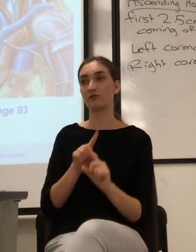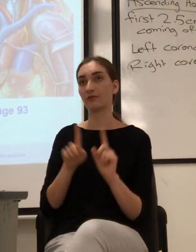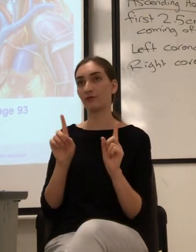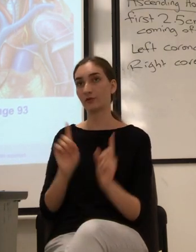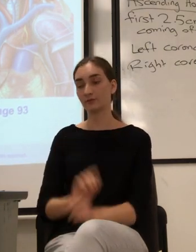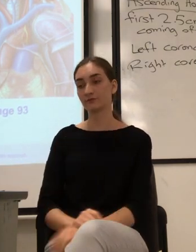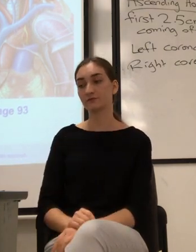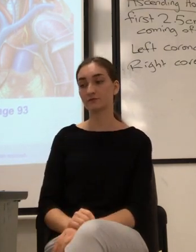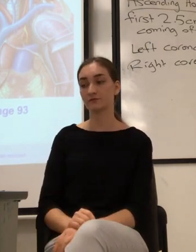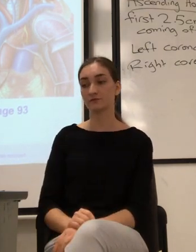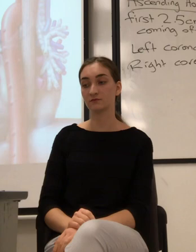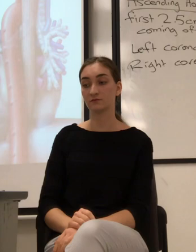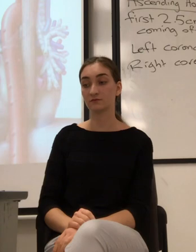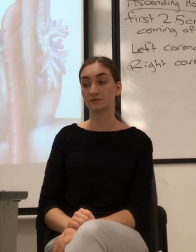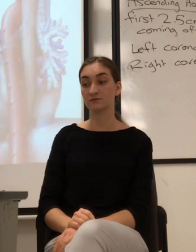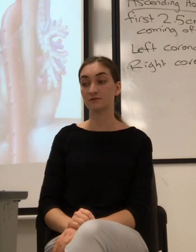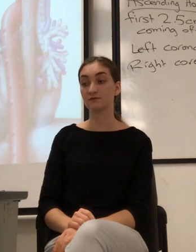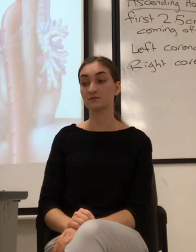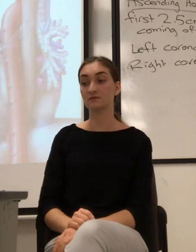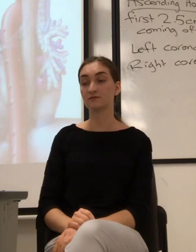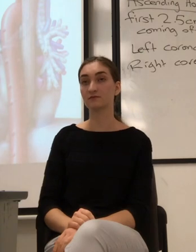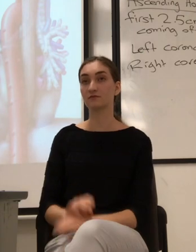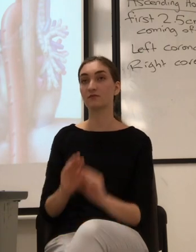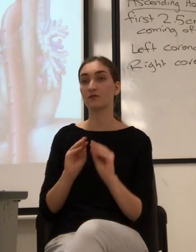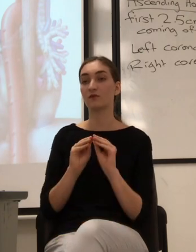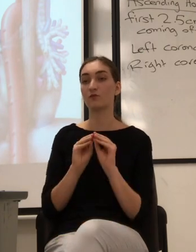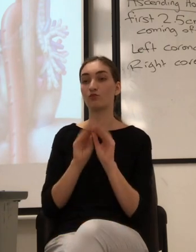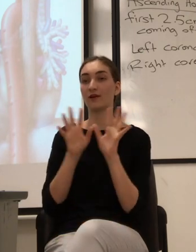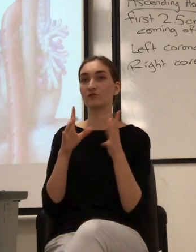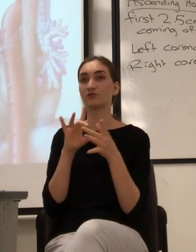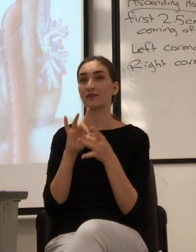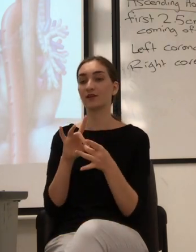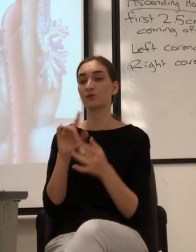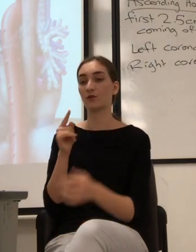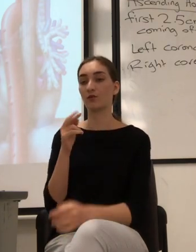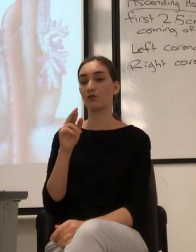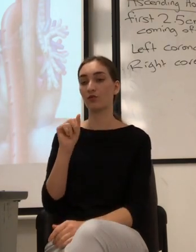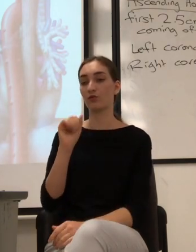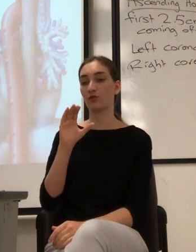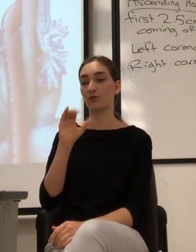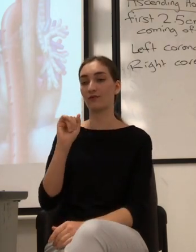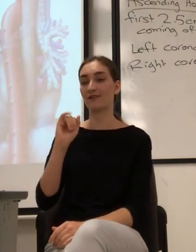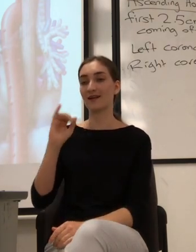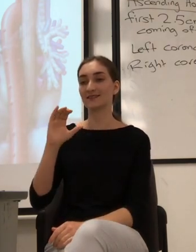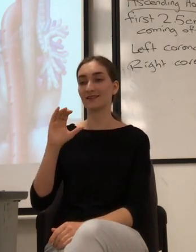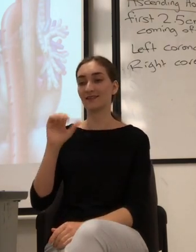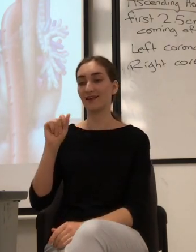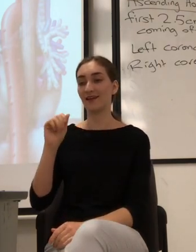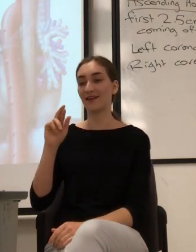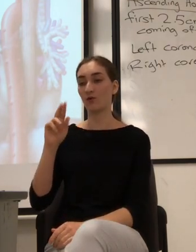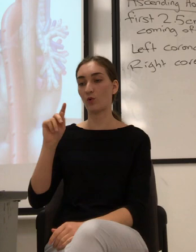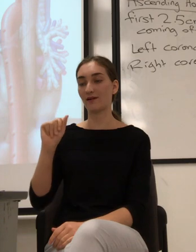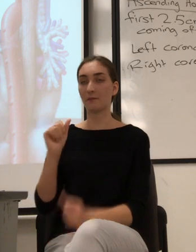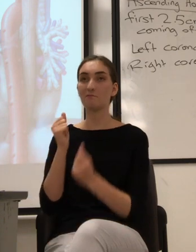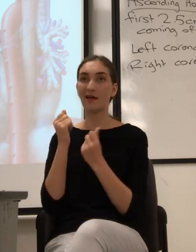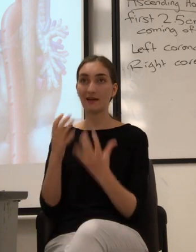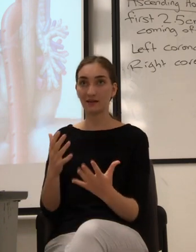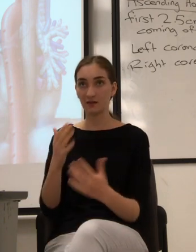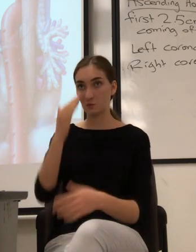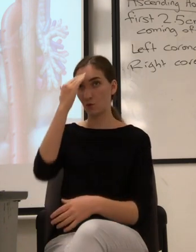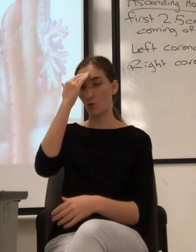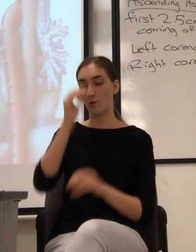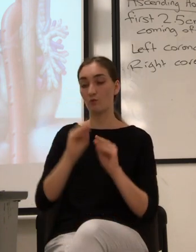All right, the branches of the thoracic aorta, there are many. I'll just have you know the branches